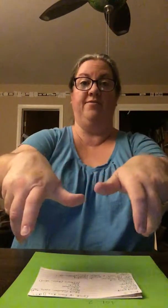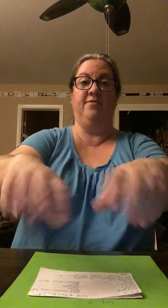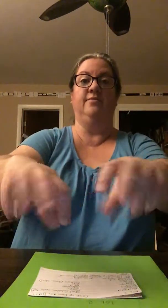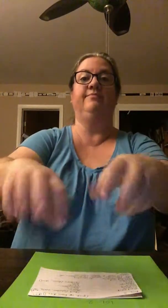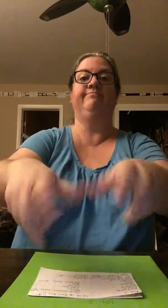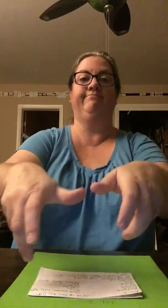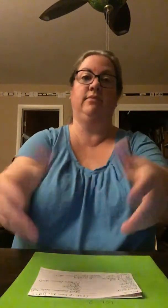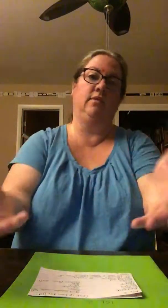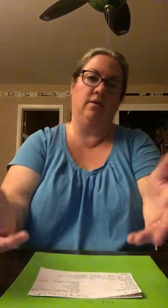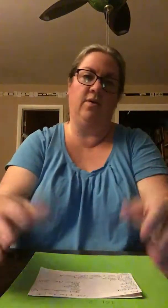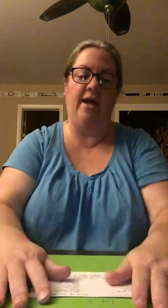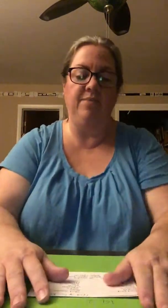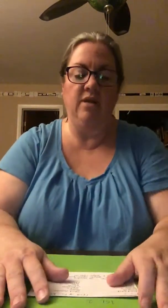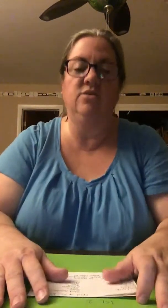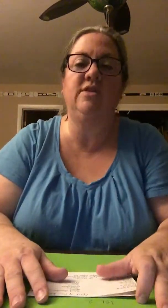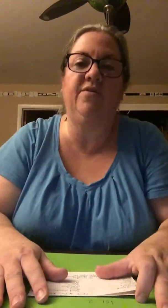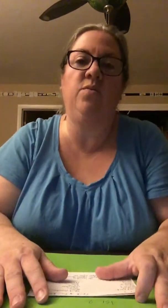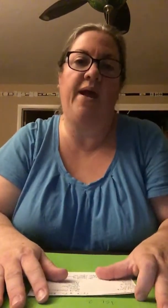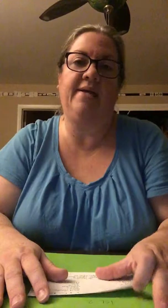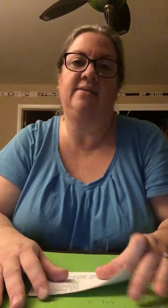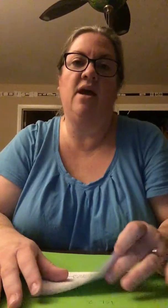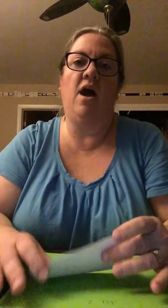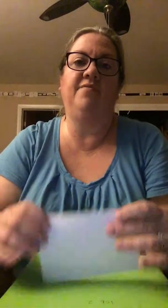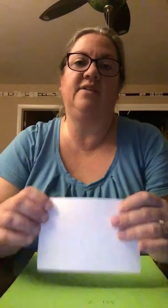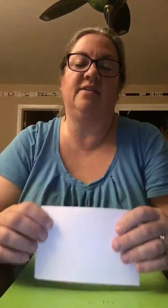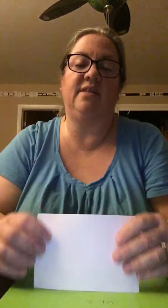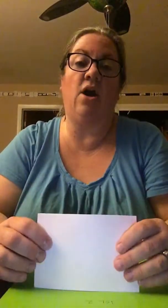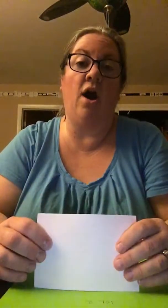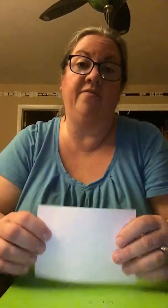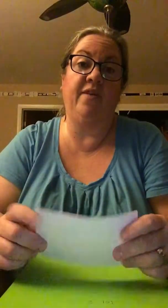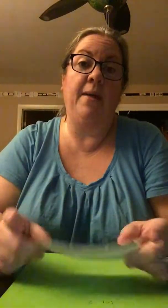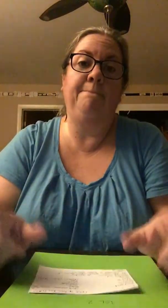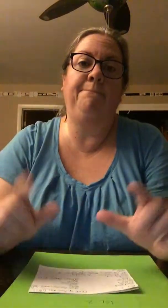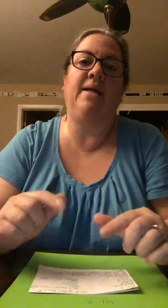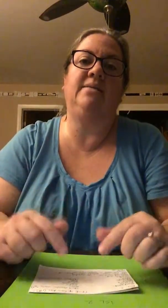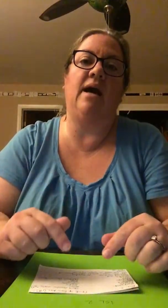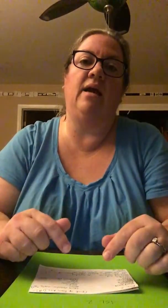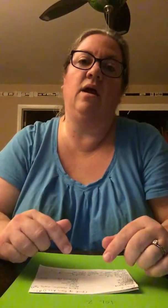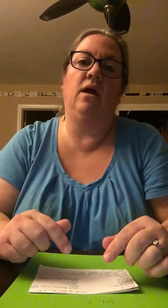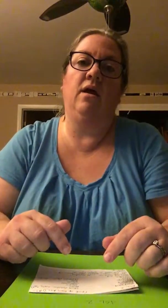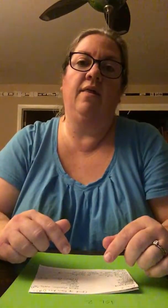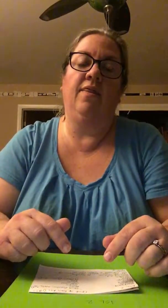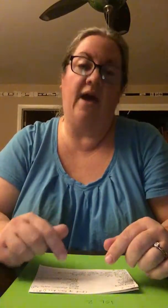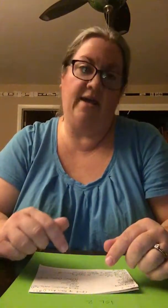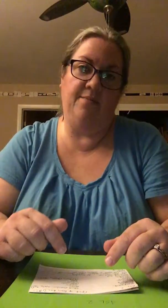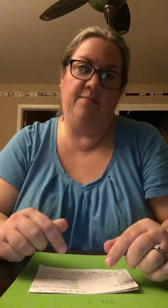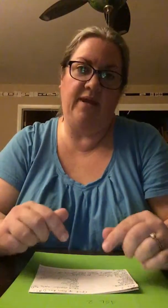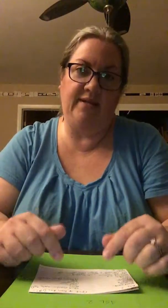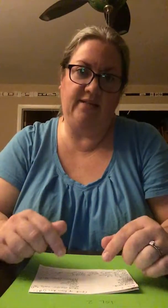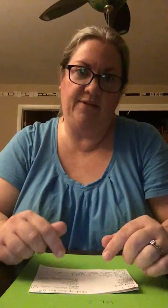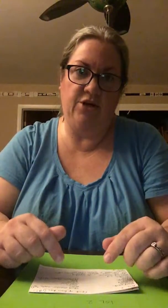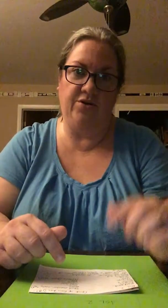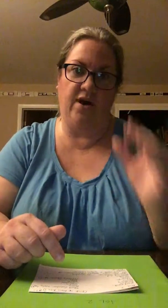off. Okay? So different ways of discussing off based on the item that needs to be turned